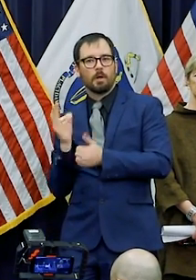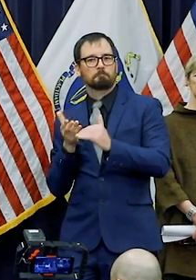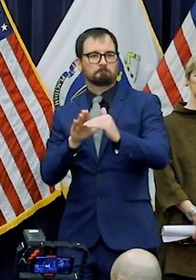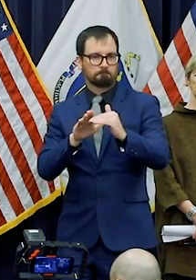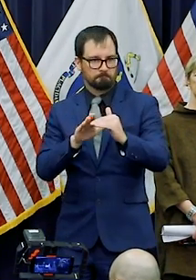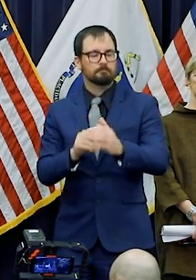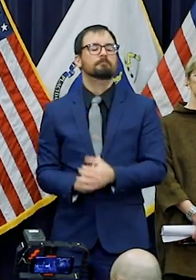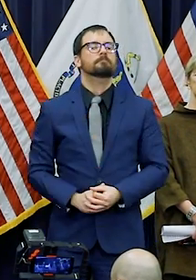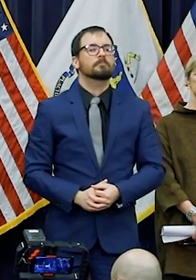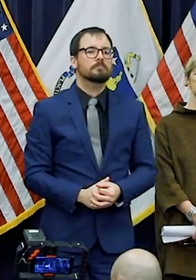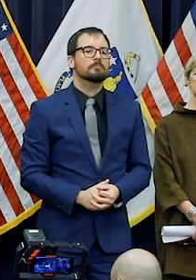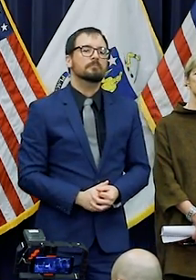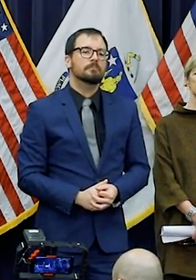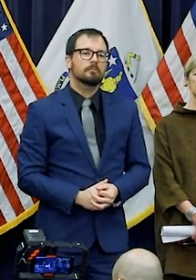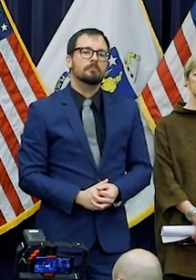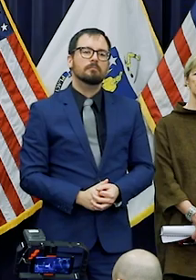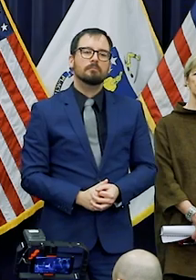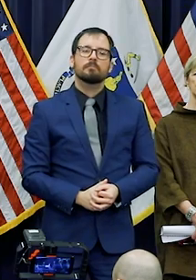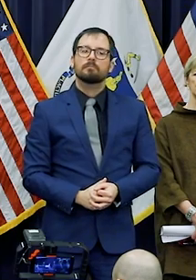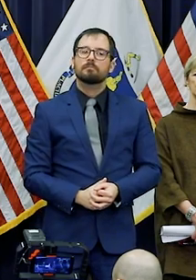from commercial labs to date.